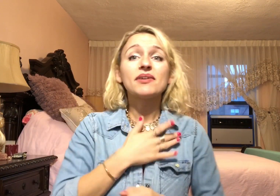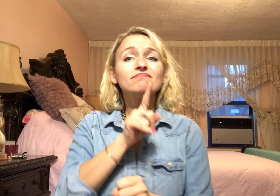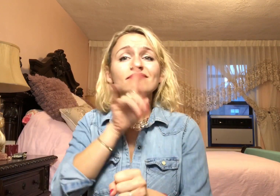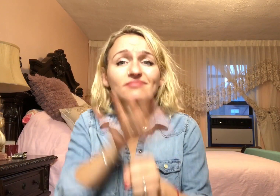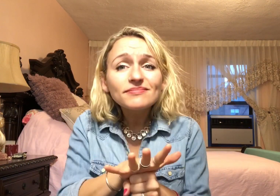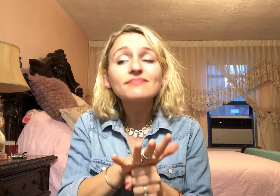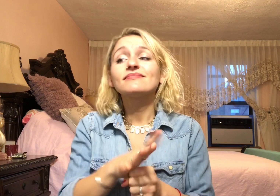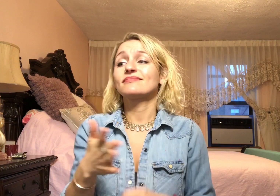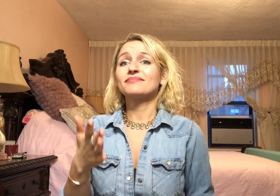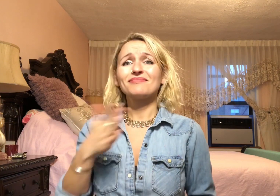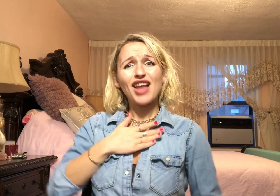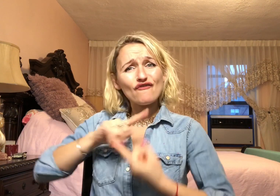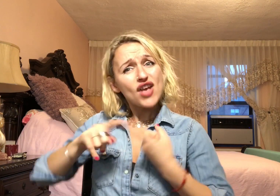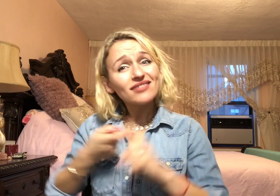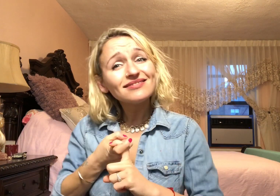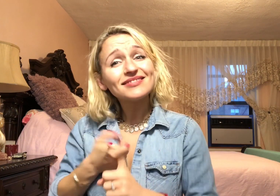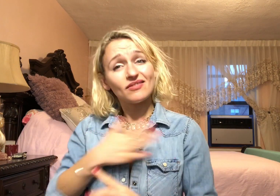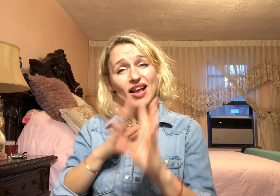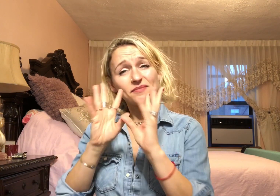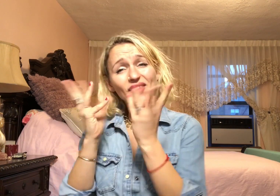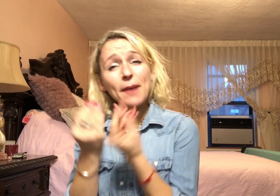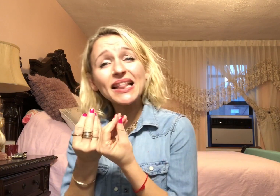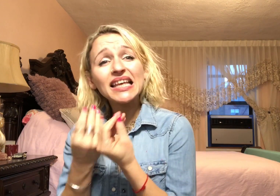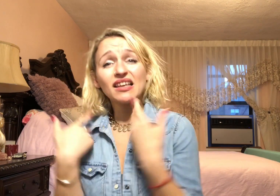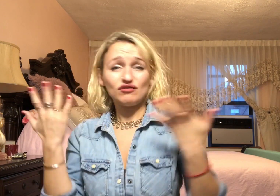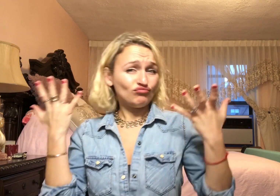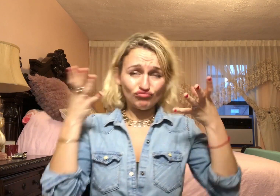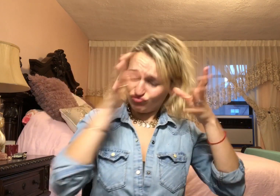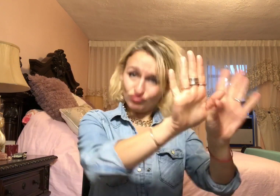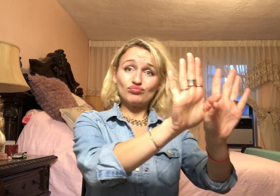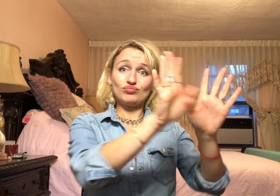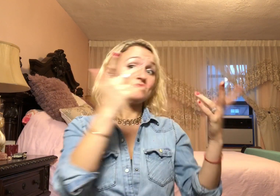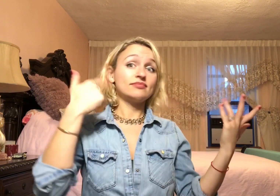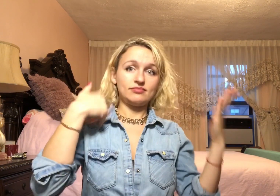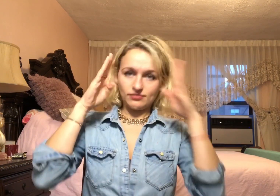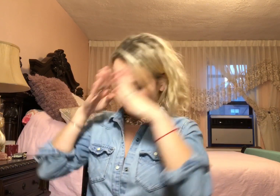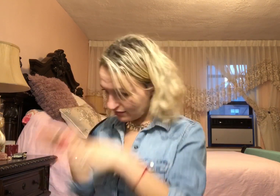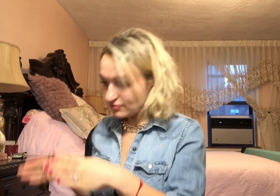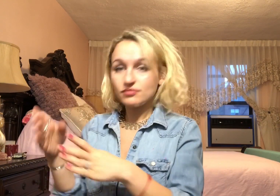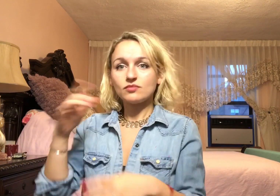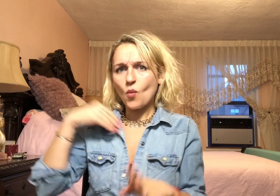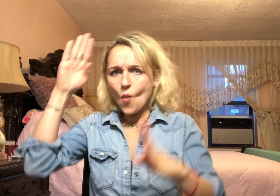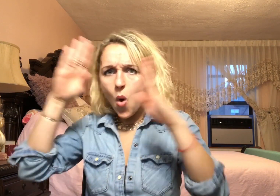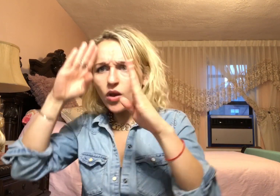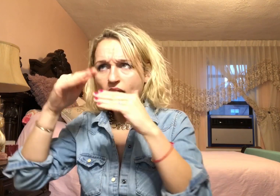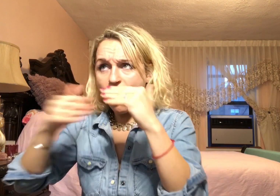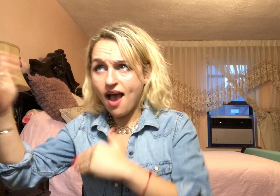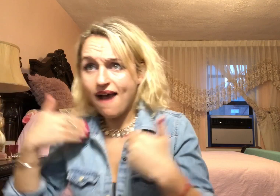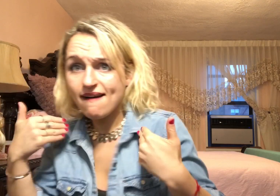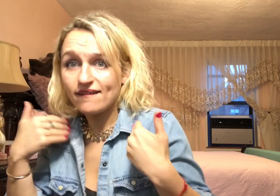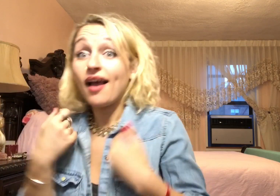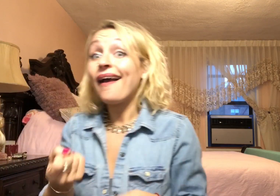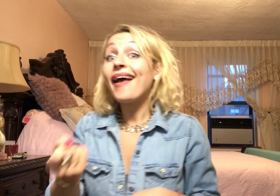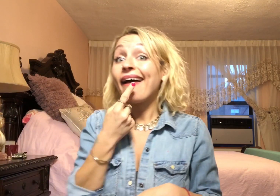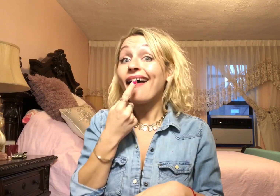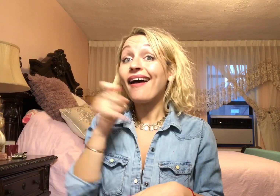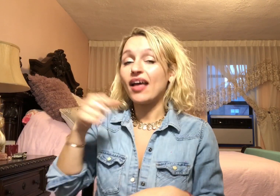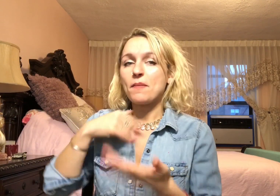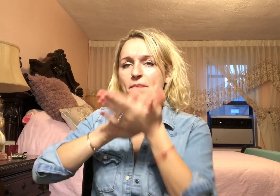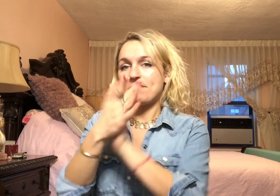my responsibilities, commitments, friends, and family. I literally shut the door on them, and the only door I kept open was